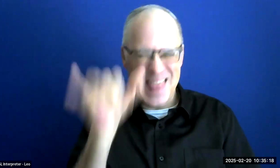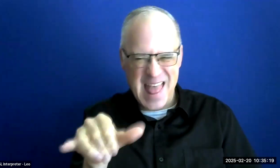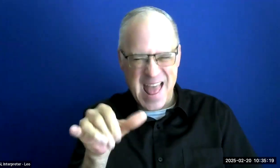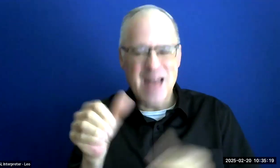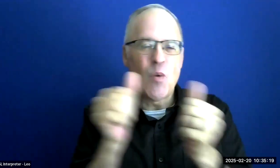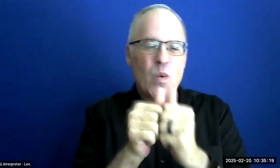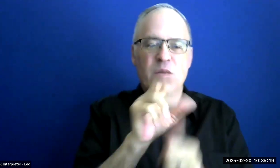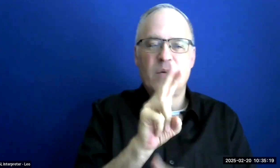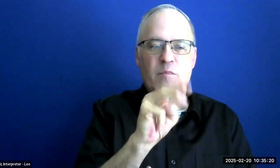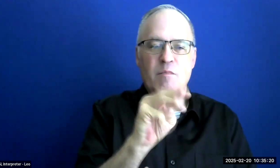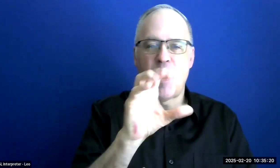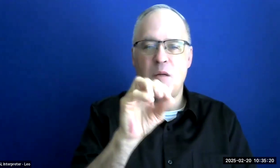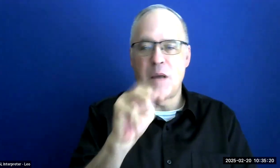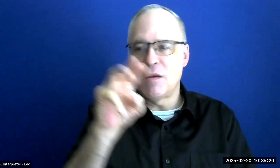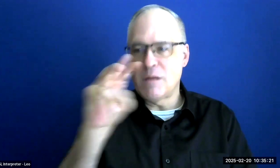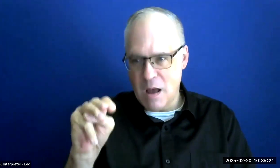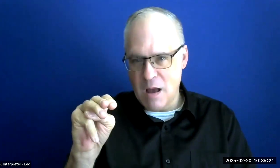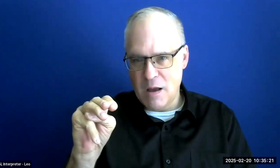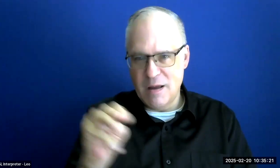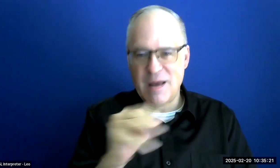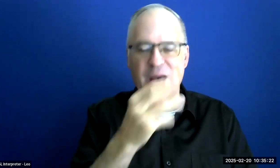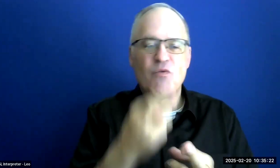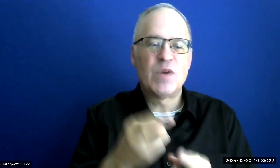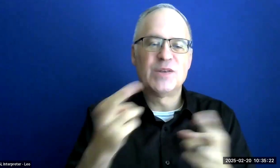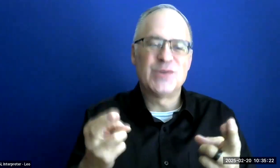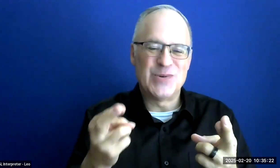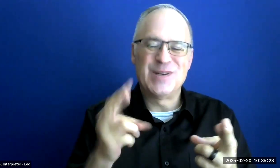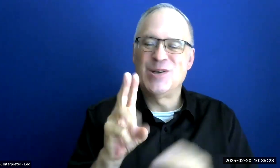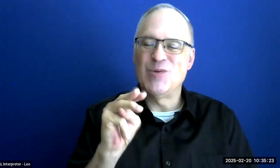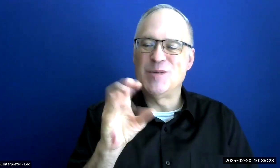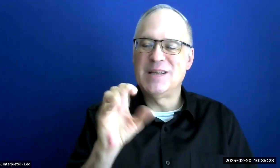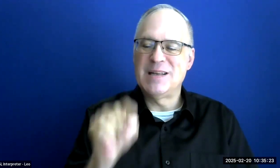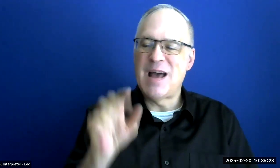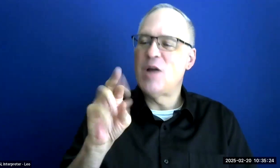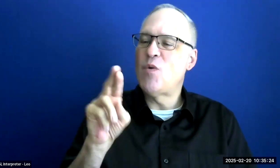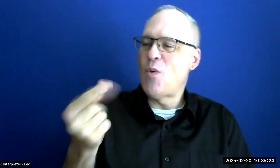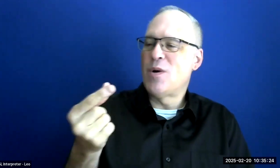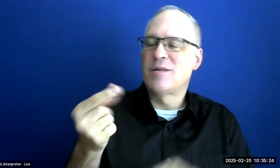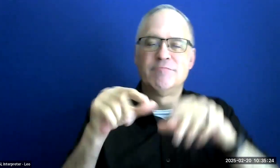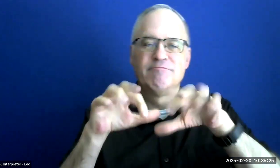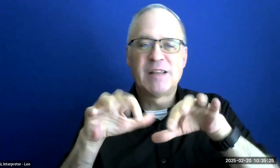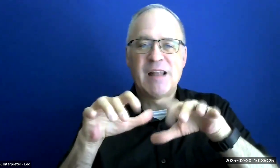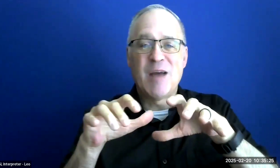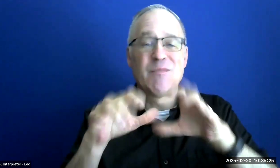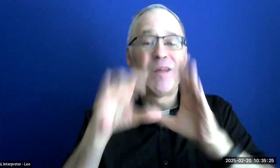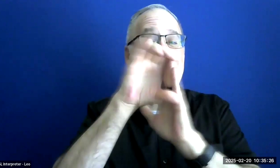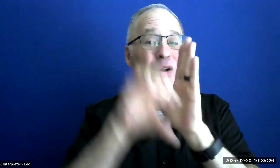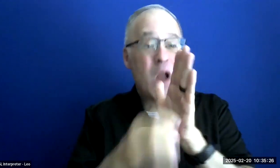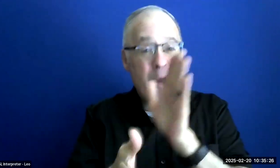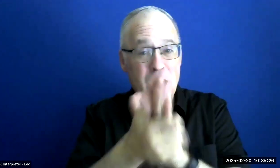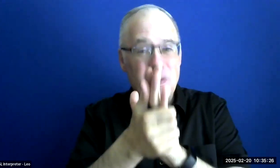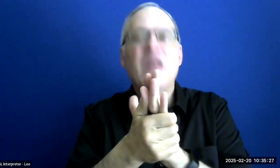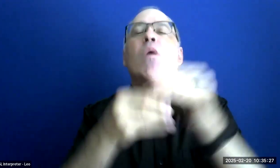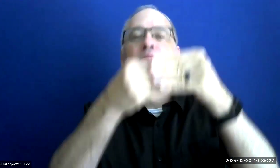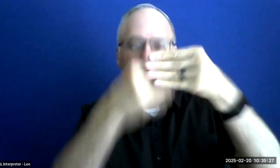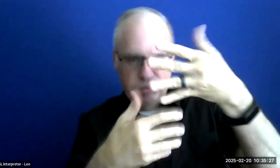UMCom at resourceumc.org. Just type in constitutional amendments and you